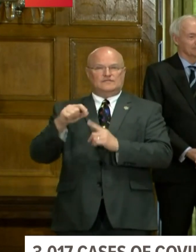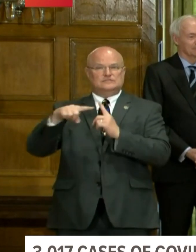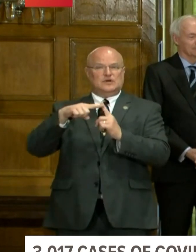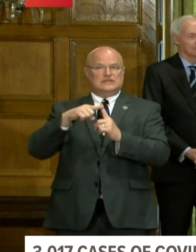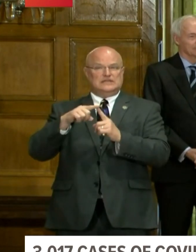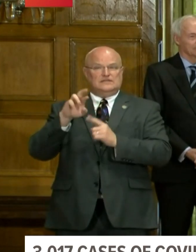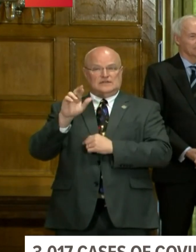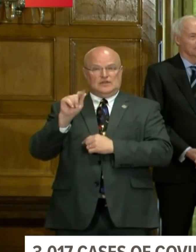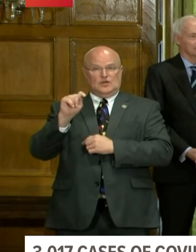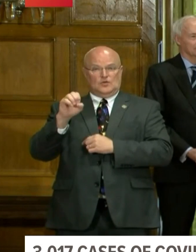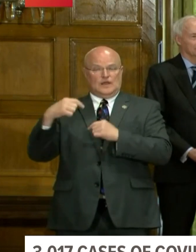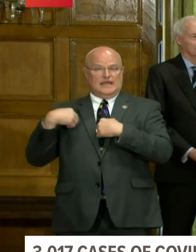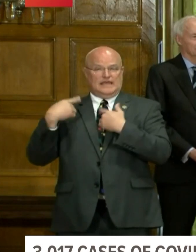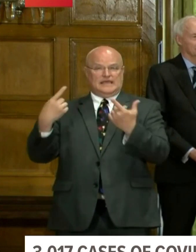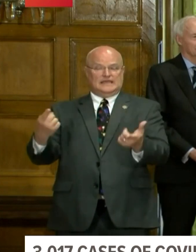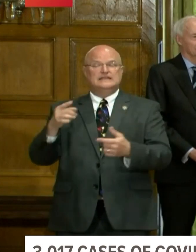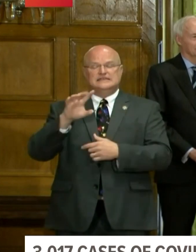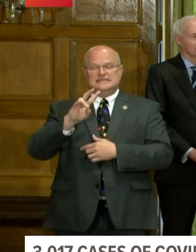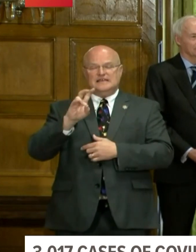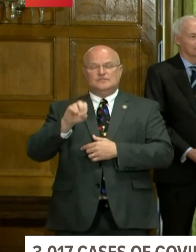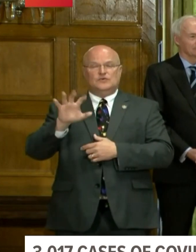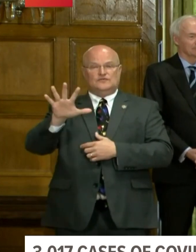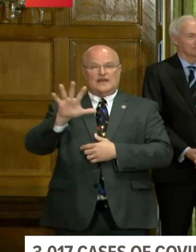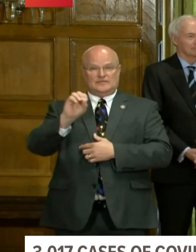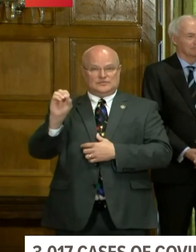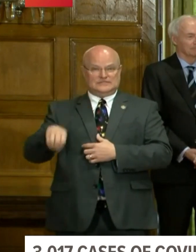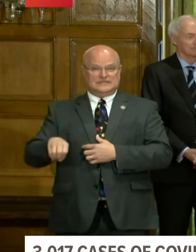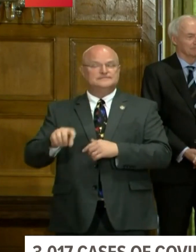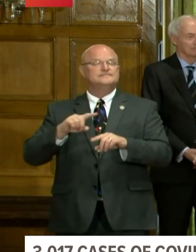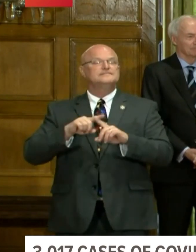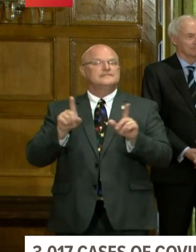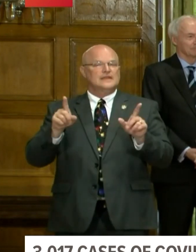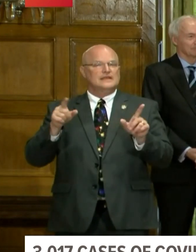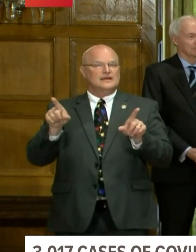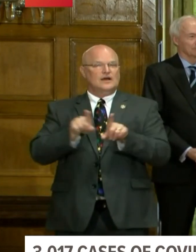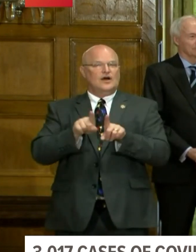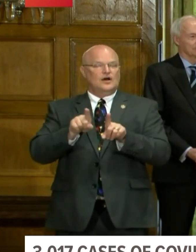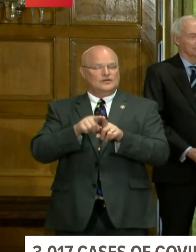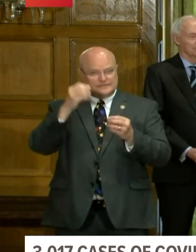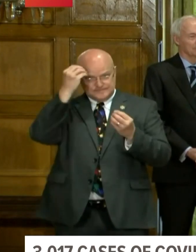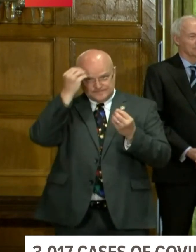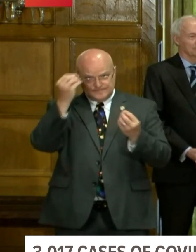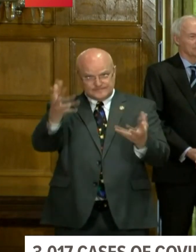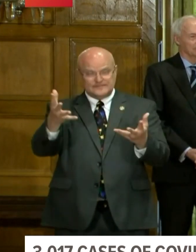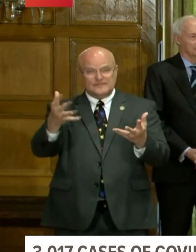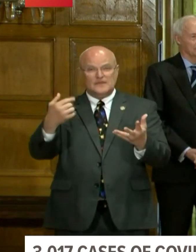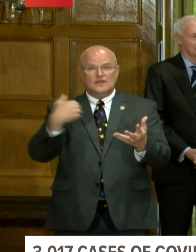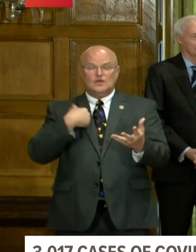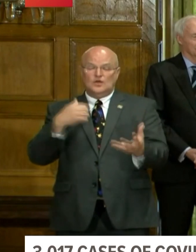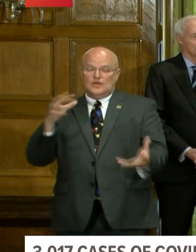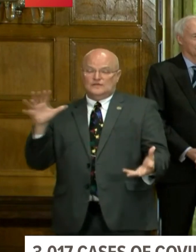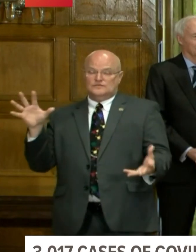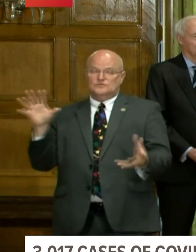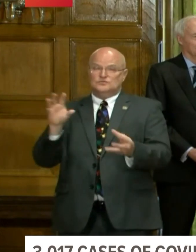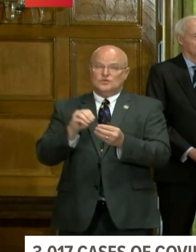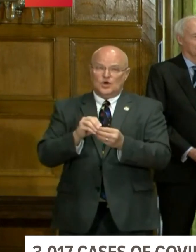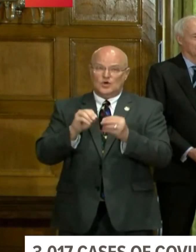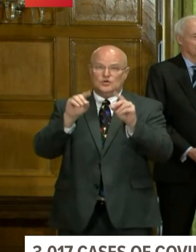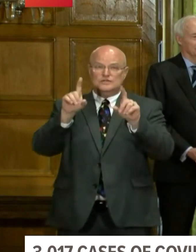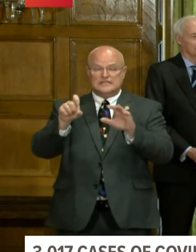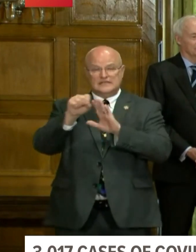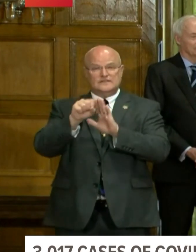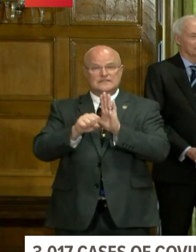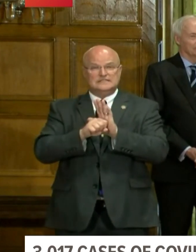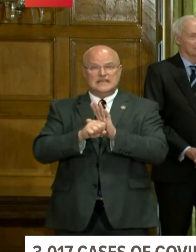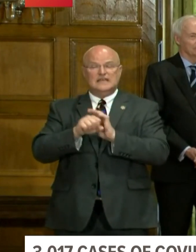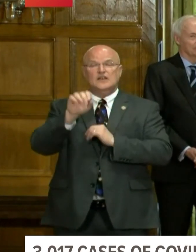positivity rate of 7.5%. And I should also note that we have total tests for the state have